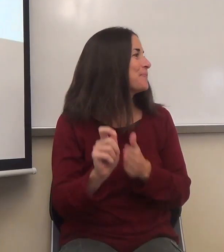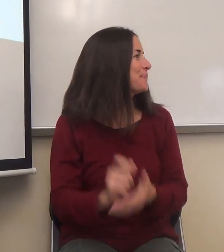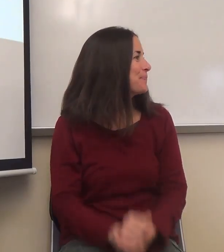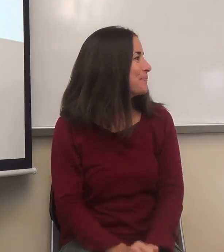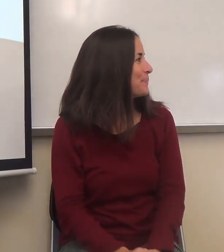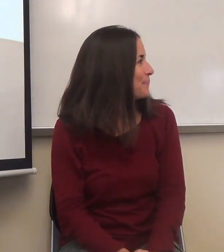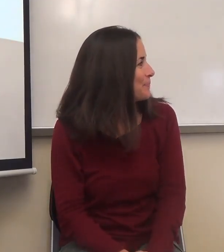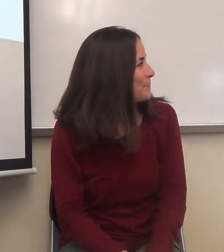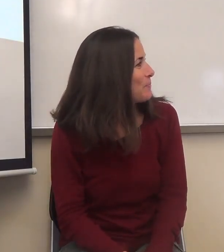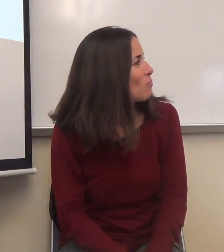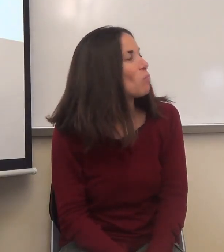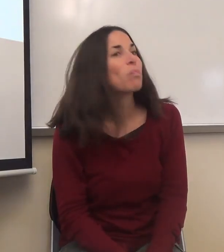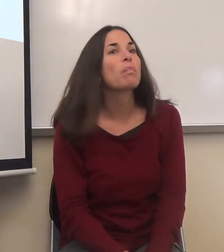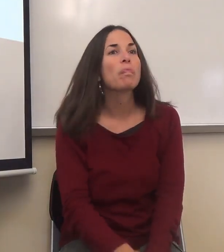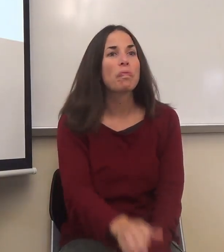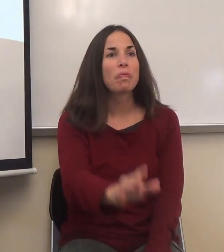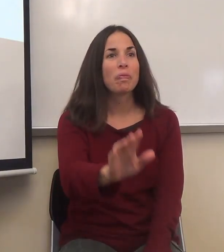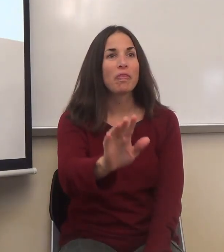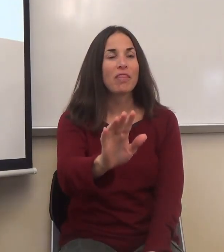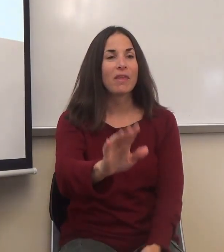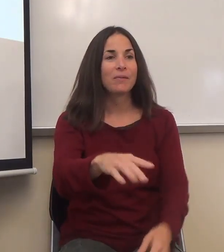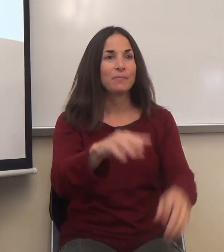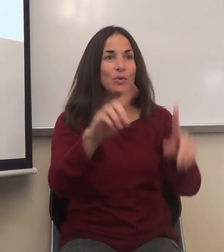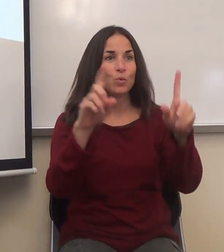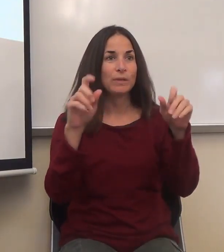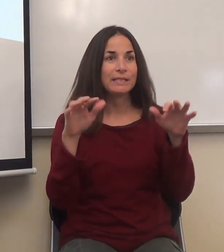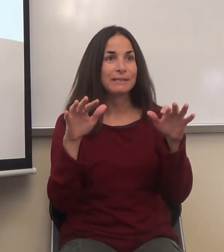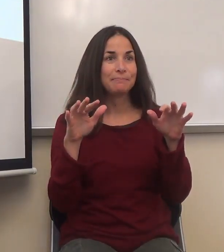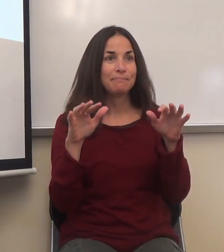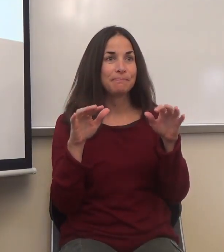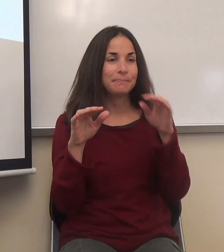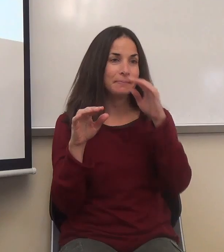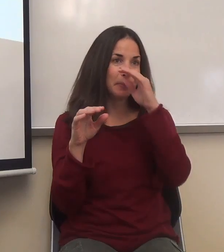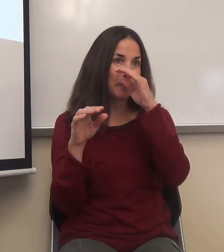vocabulary quiz has another one of these